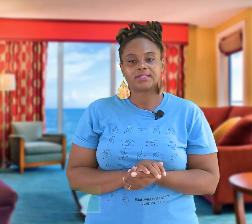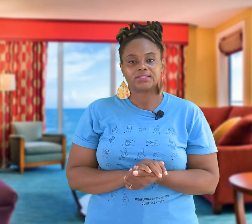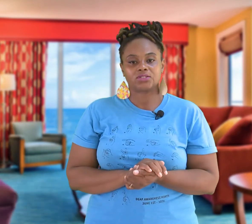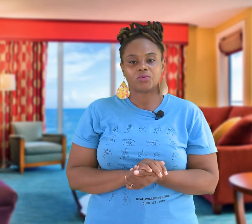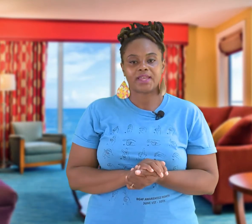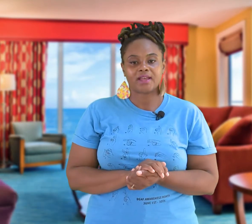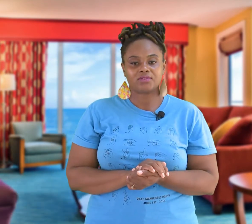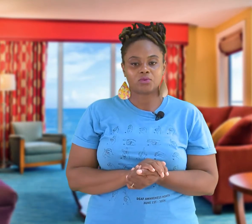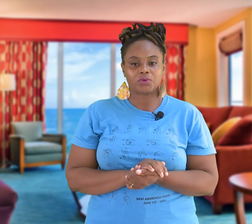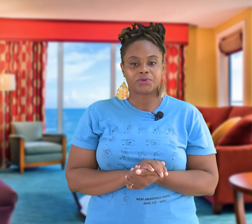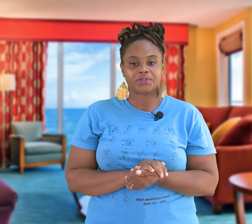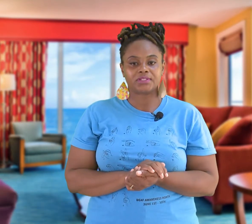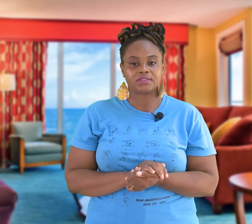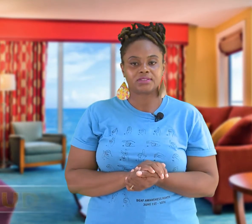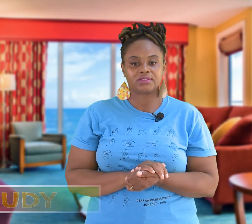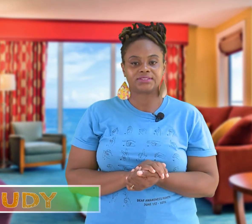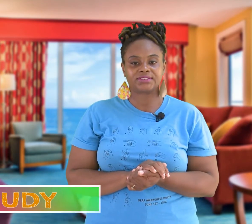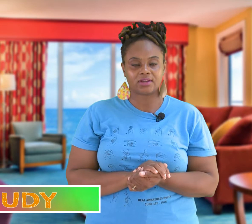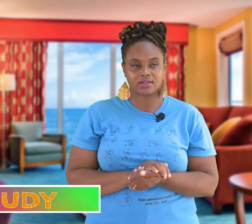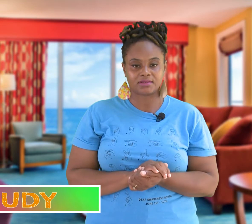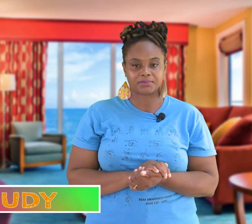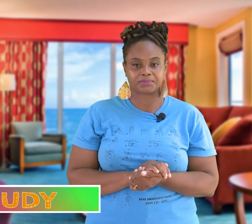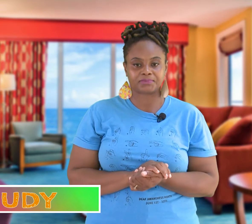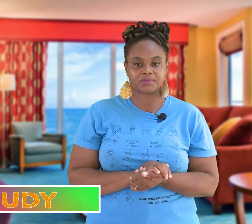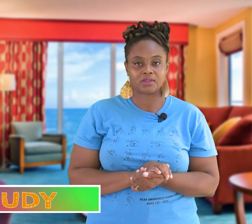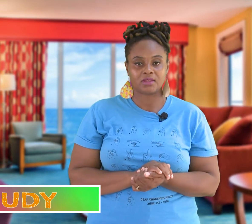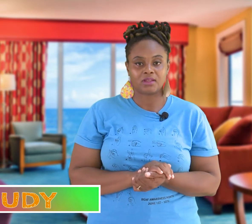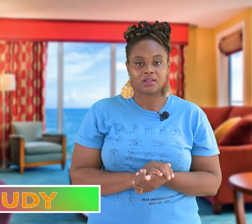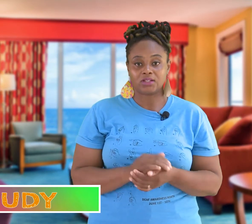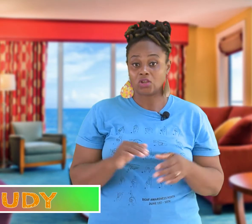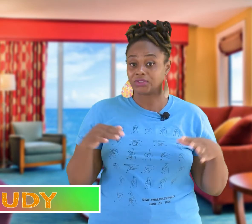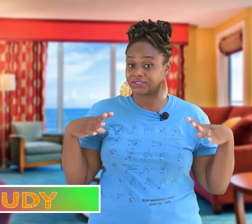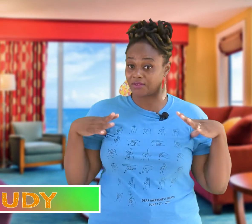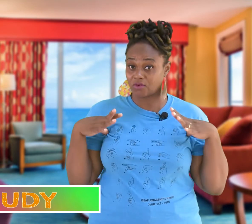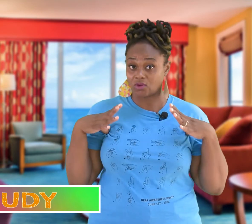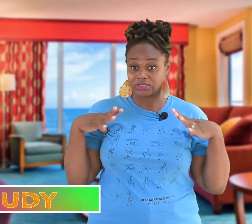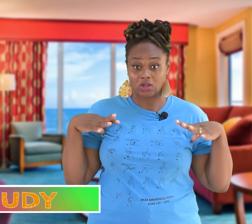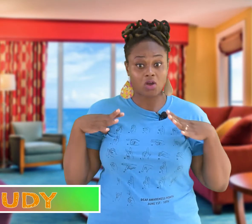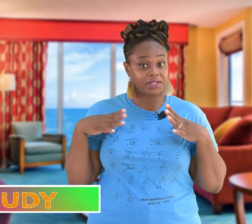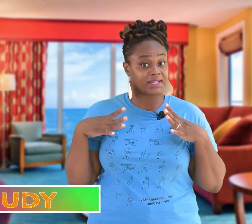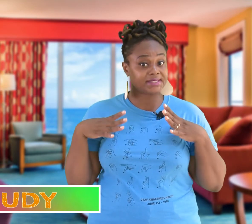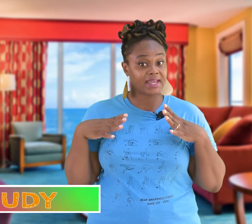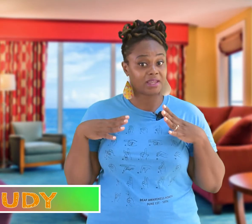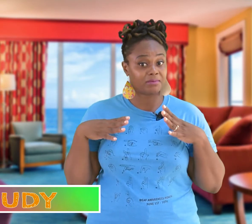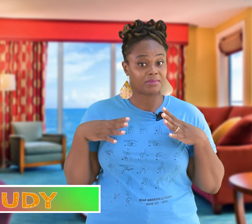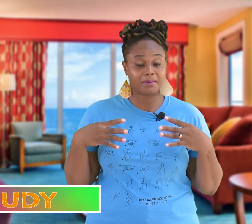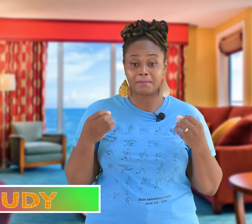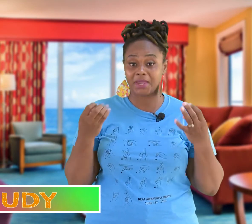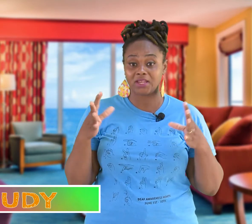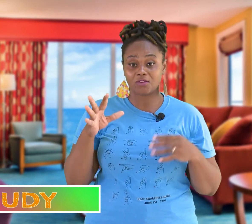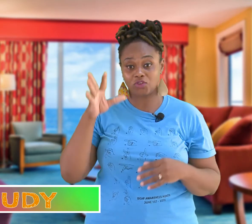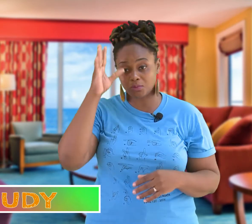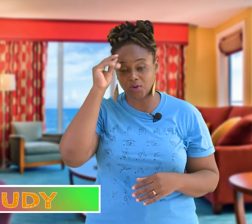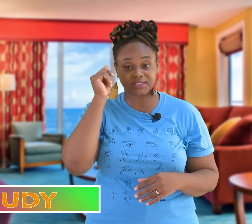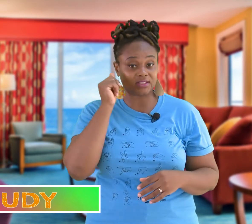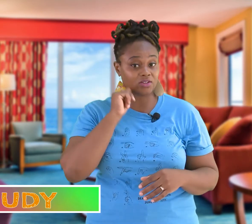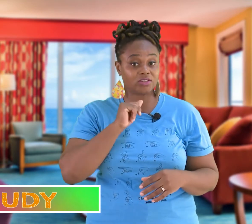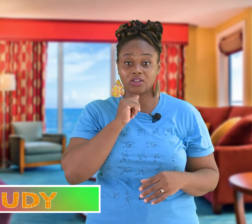Next, we have the word study. Now it's time for, it's holiday time. Many of you boys and girls are